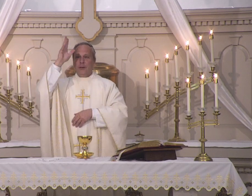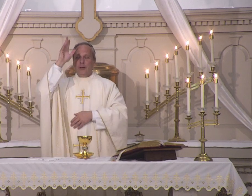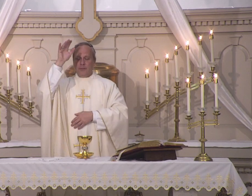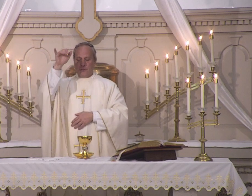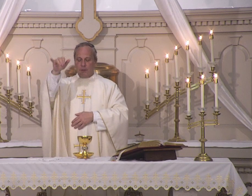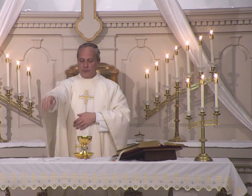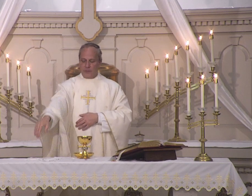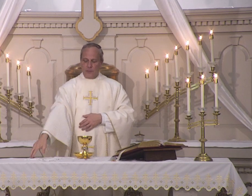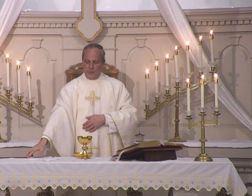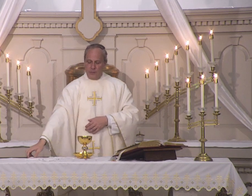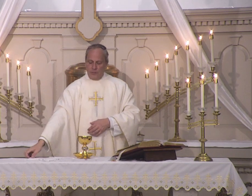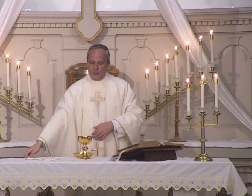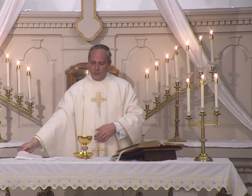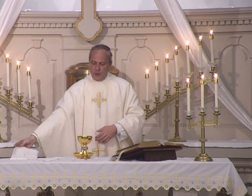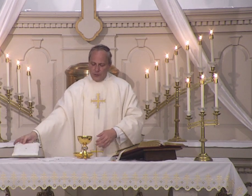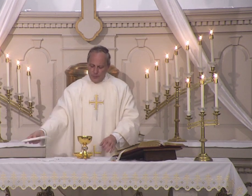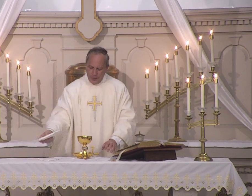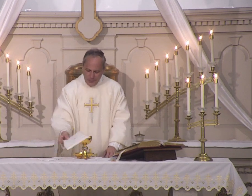forever.